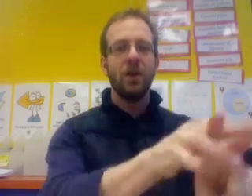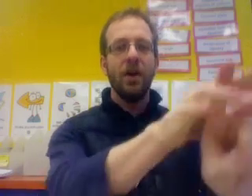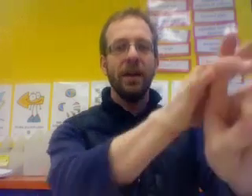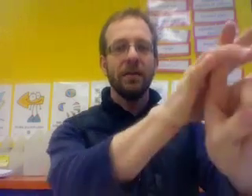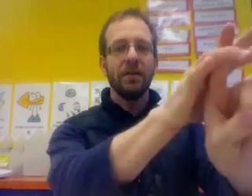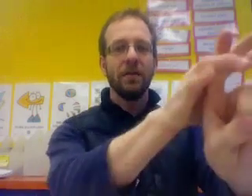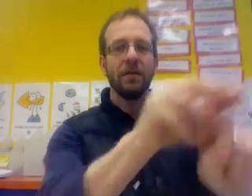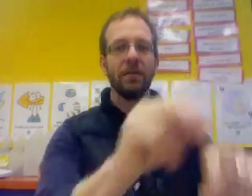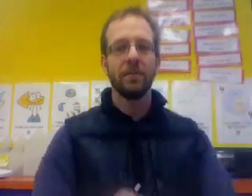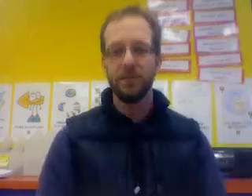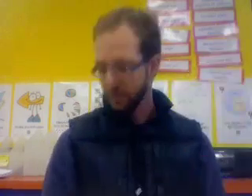Starting.